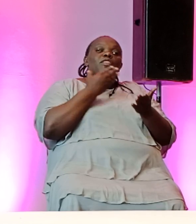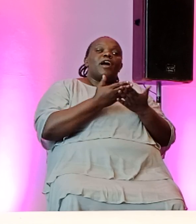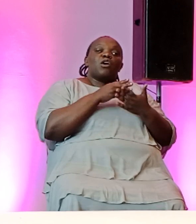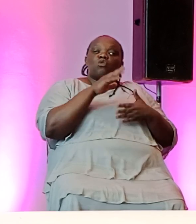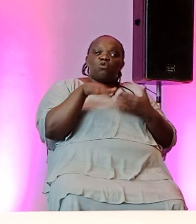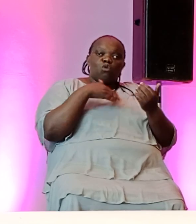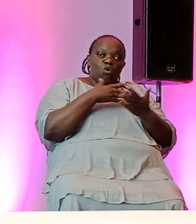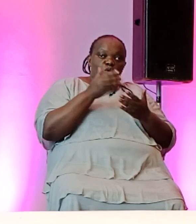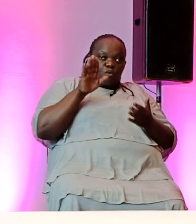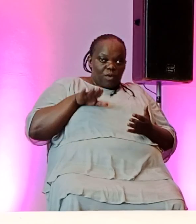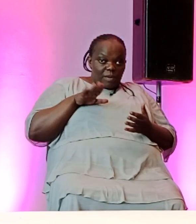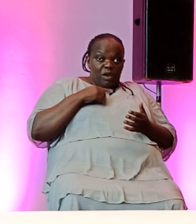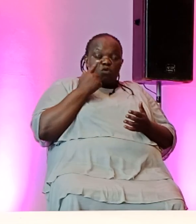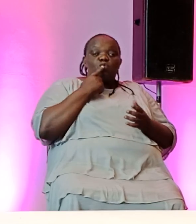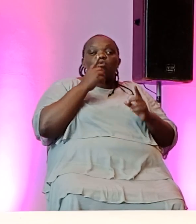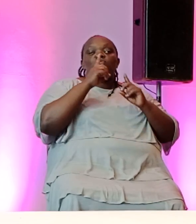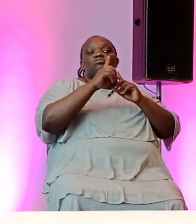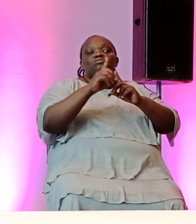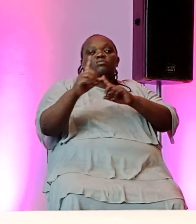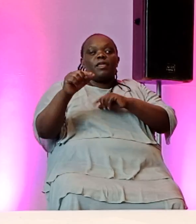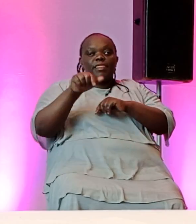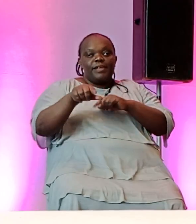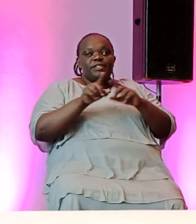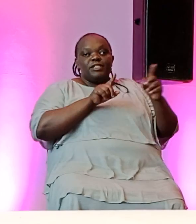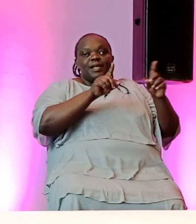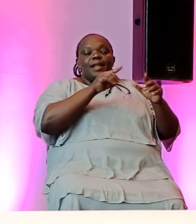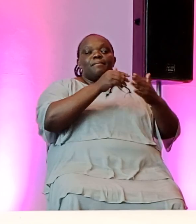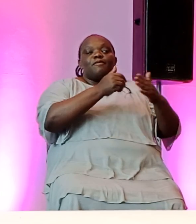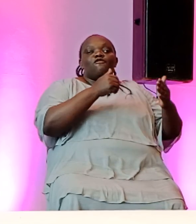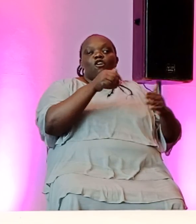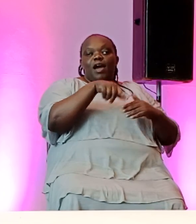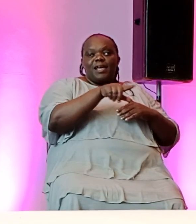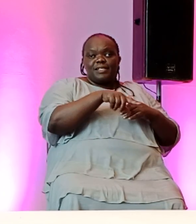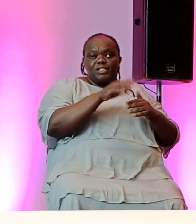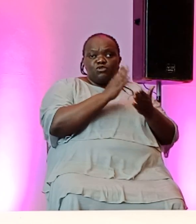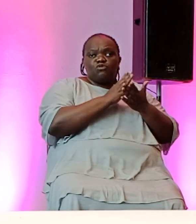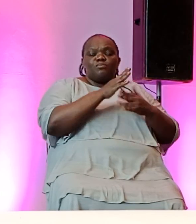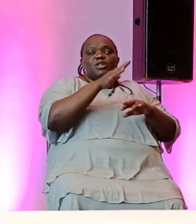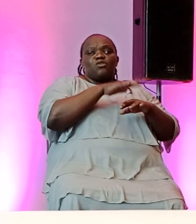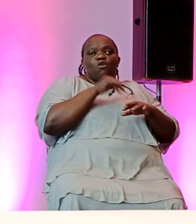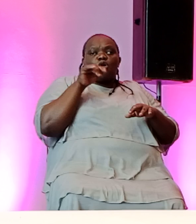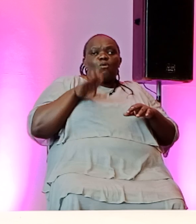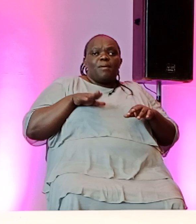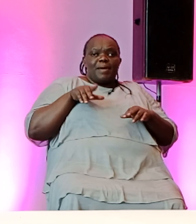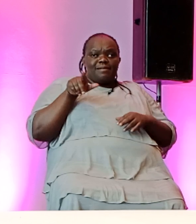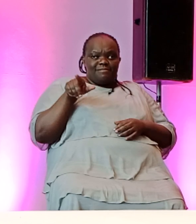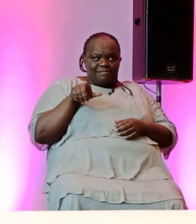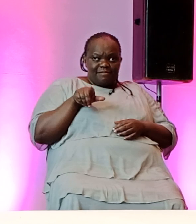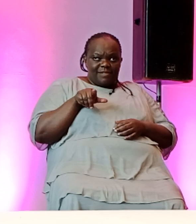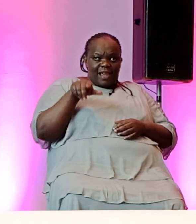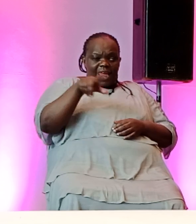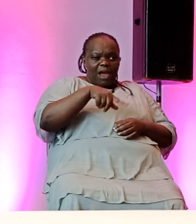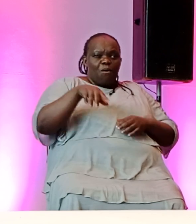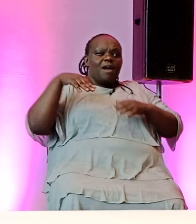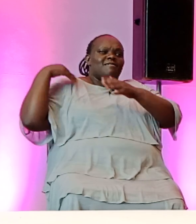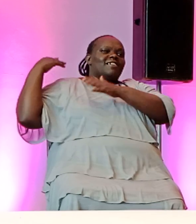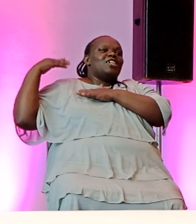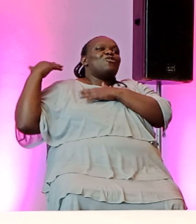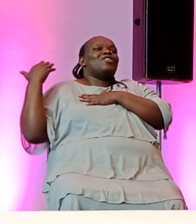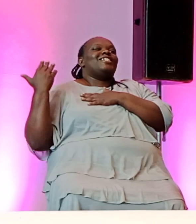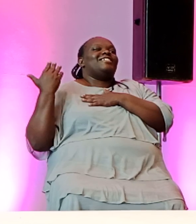all women who walked this journey before us, and I call them our